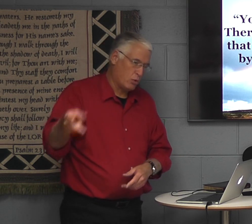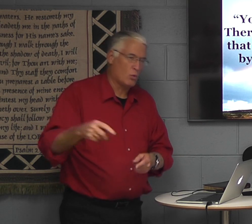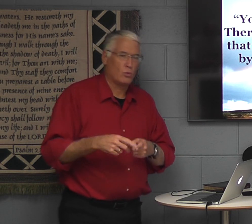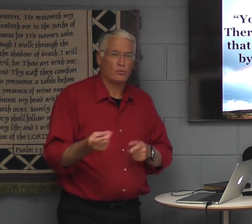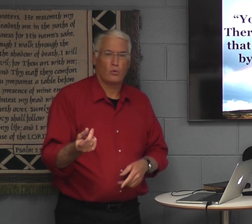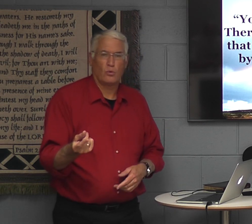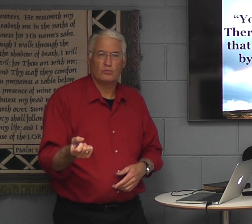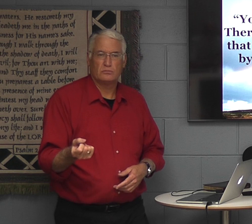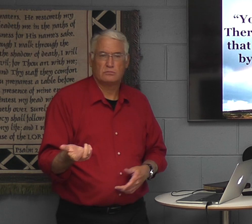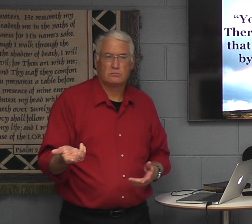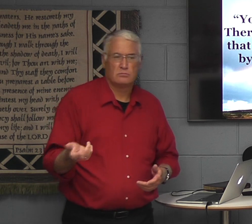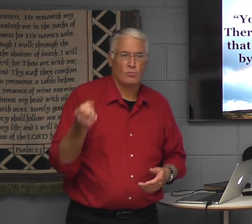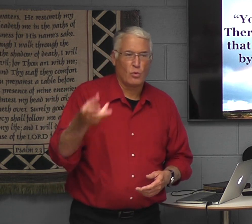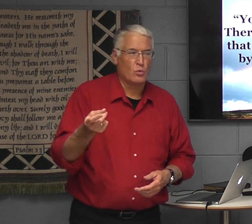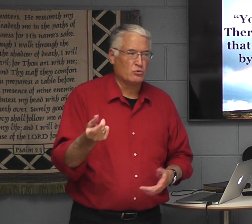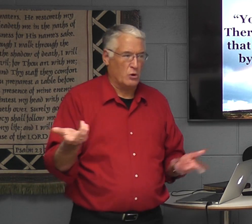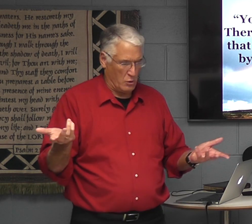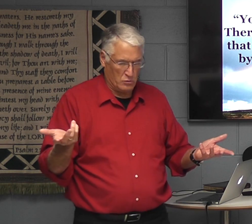Throw it to the dogs.